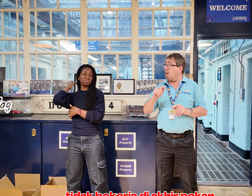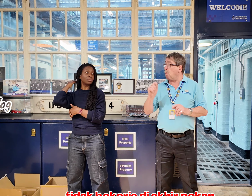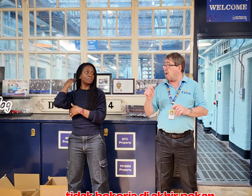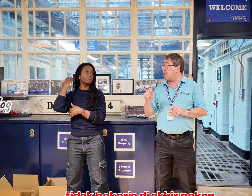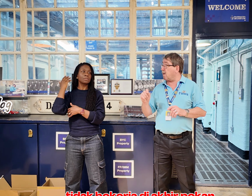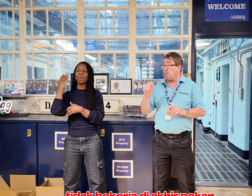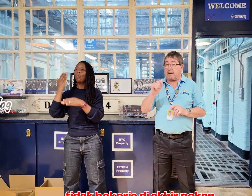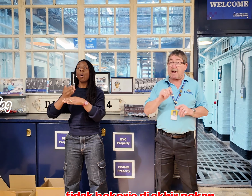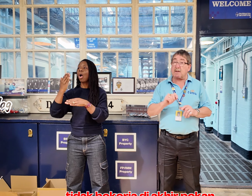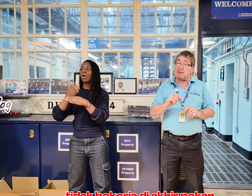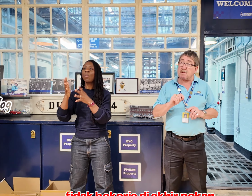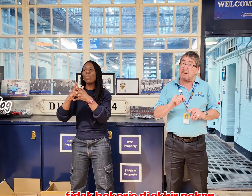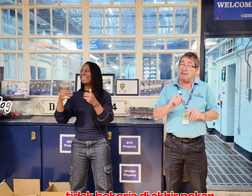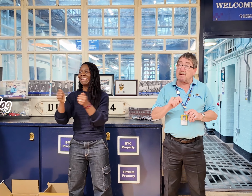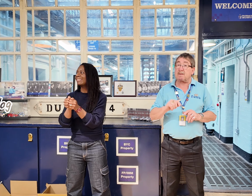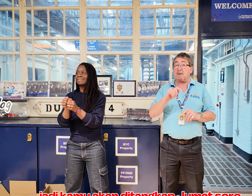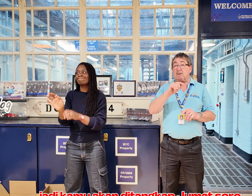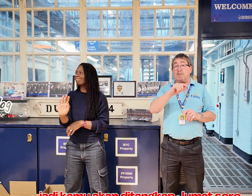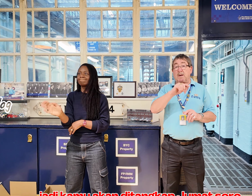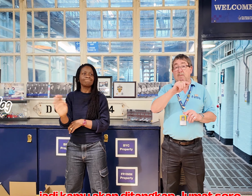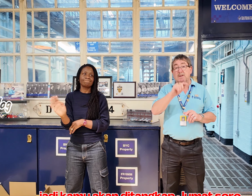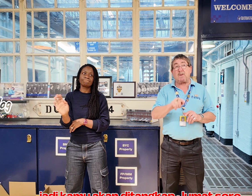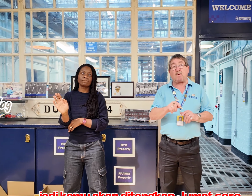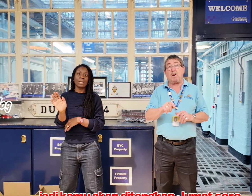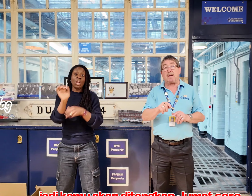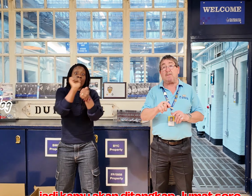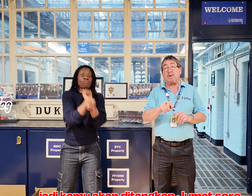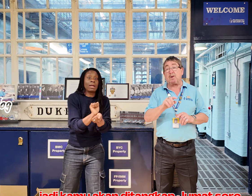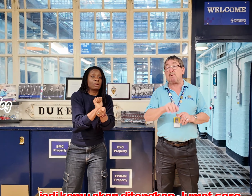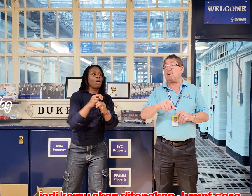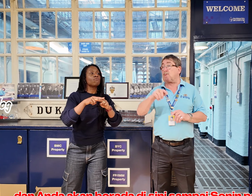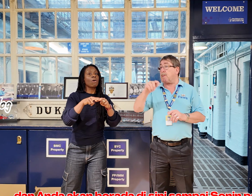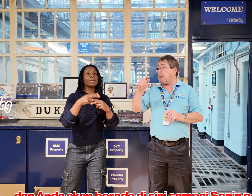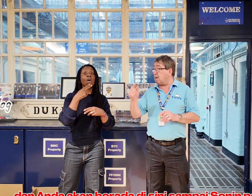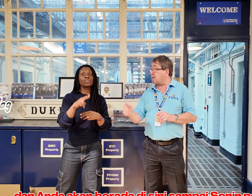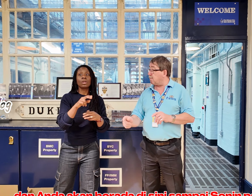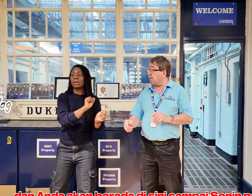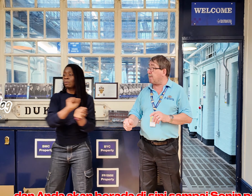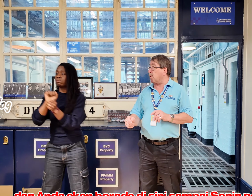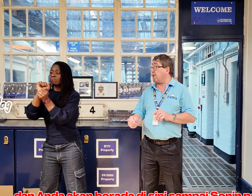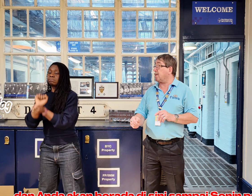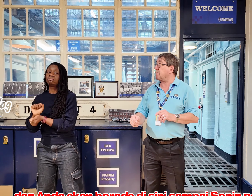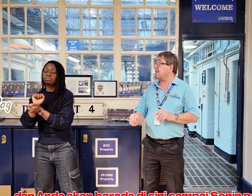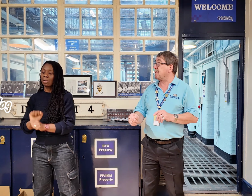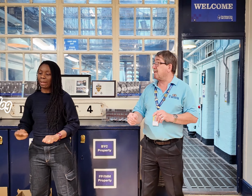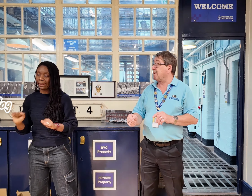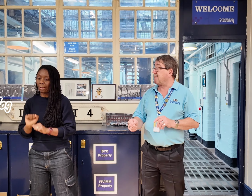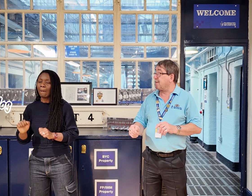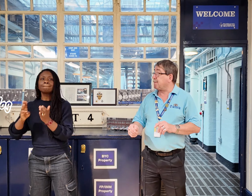did not work at weekends, so you'd be arrested Friday afternoon and you would be here till Monday morning.